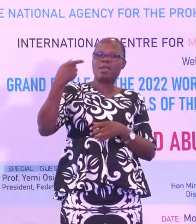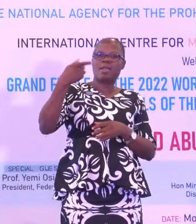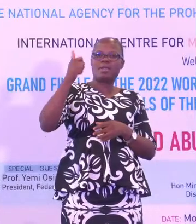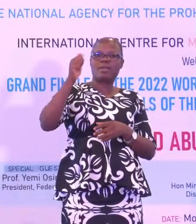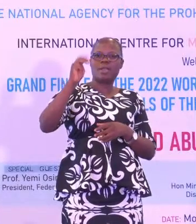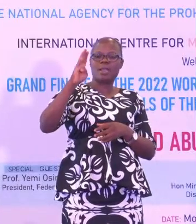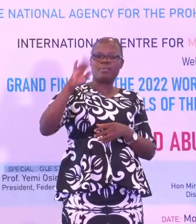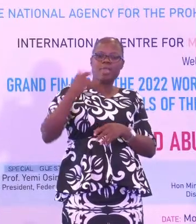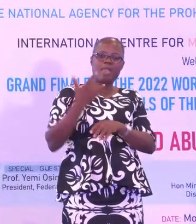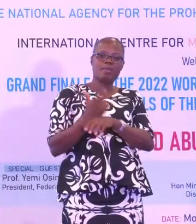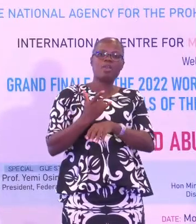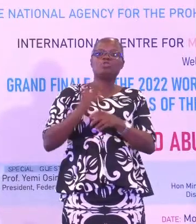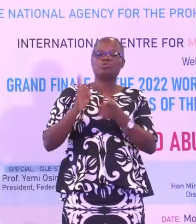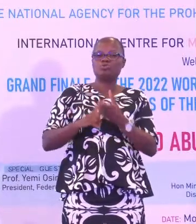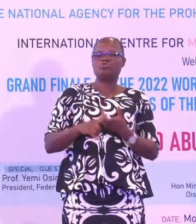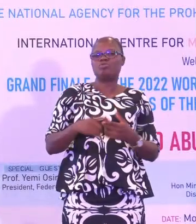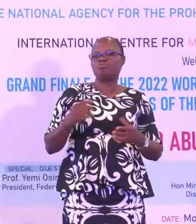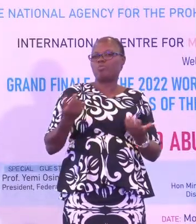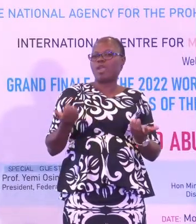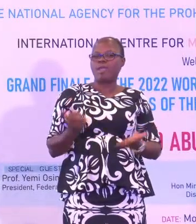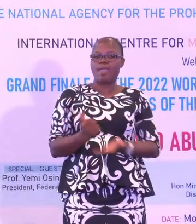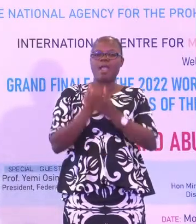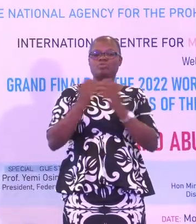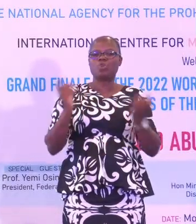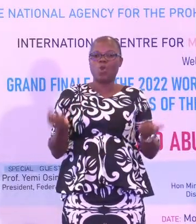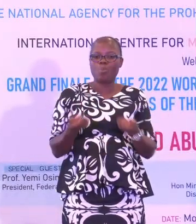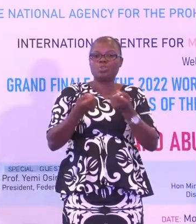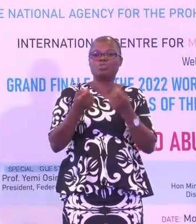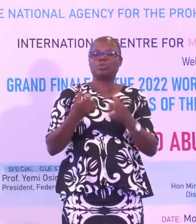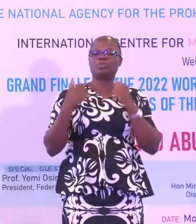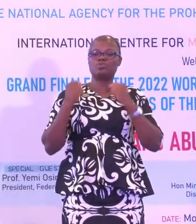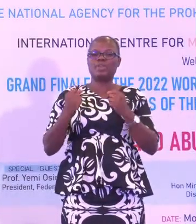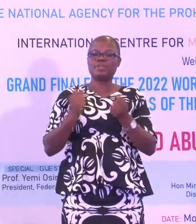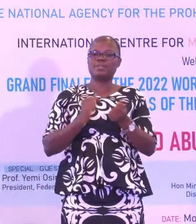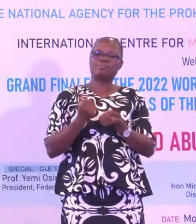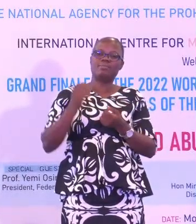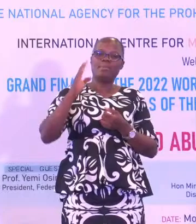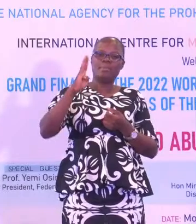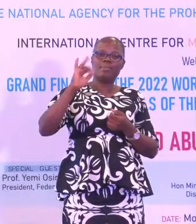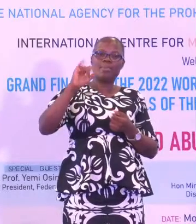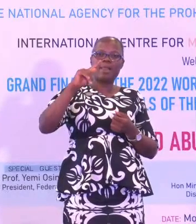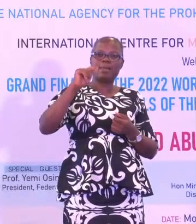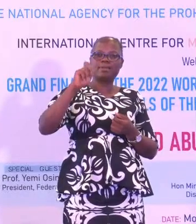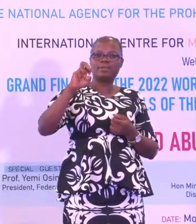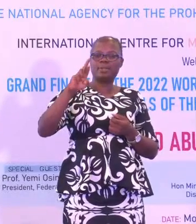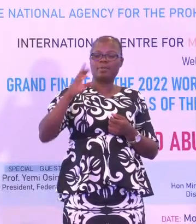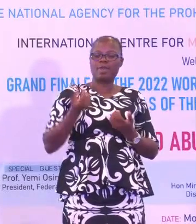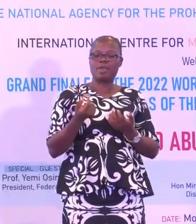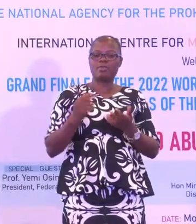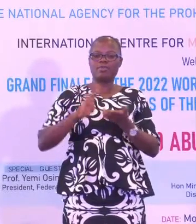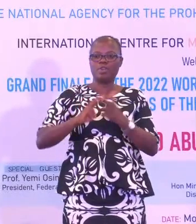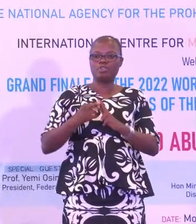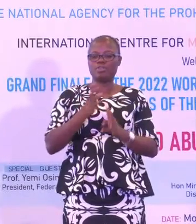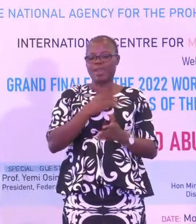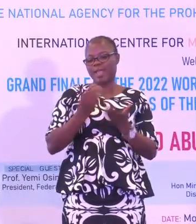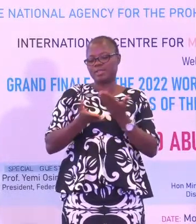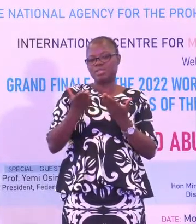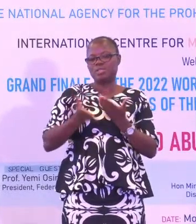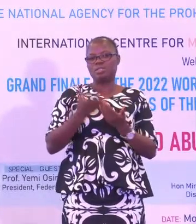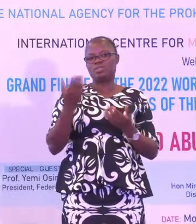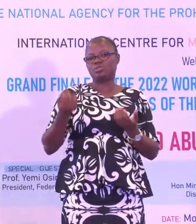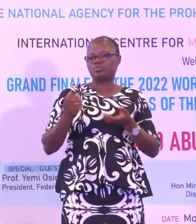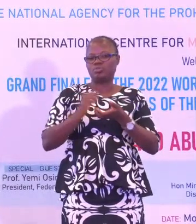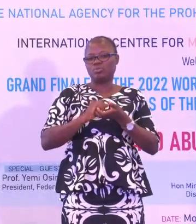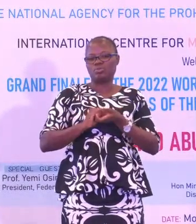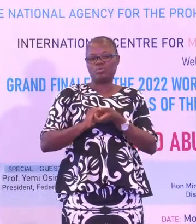enhance cooperation, strengthen bilateral relations, and ease coordination of operations